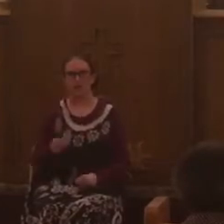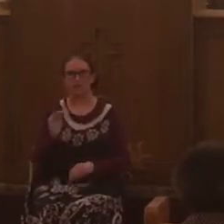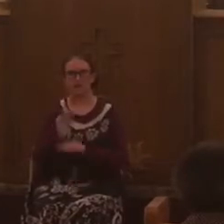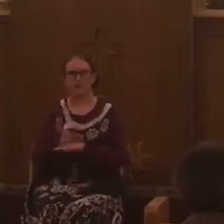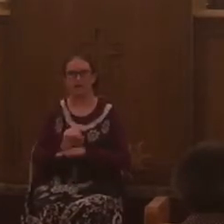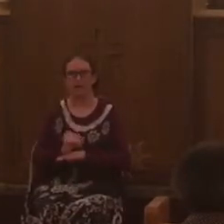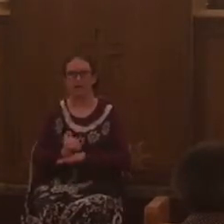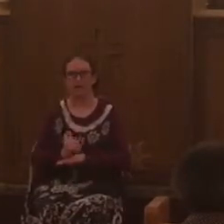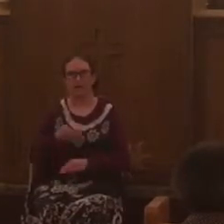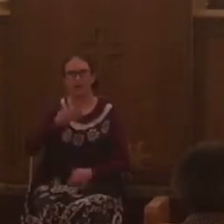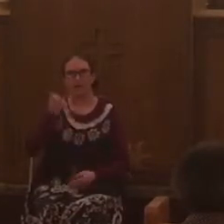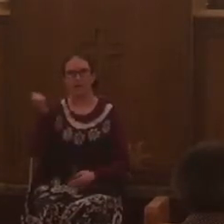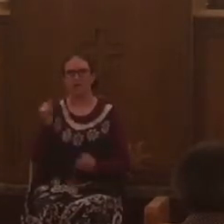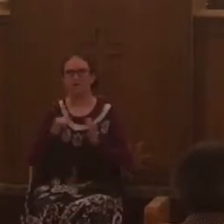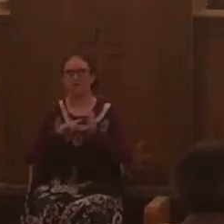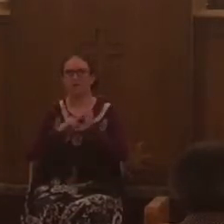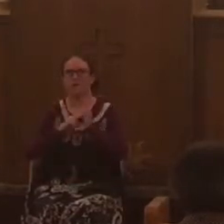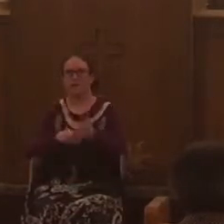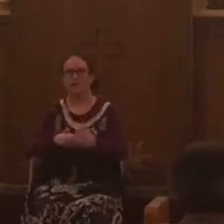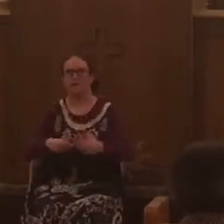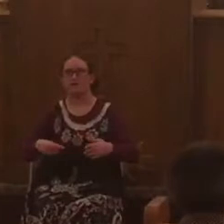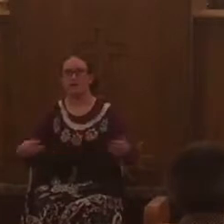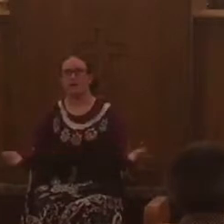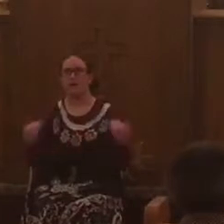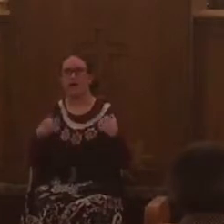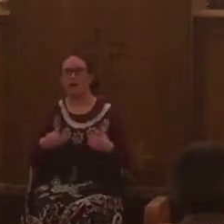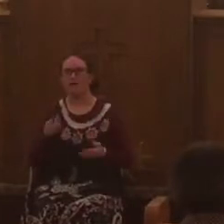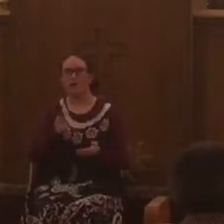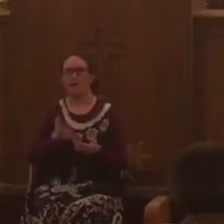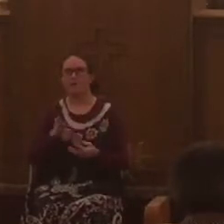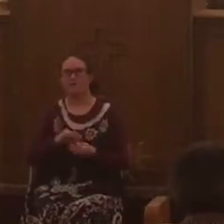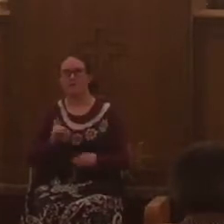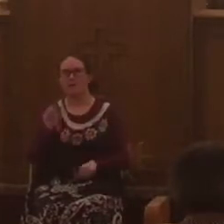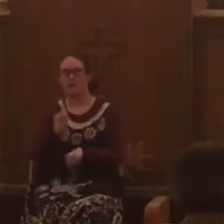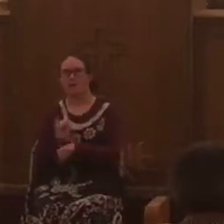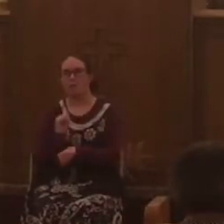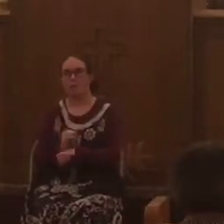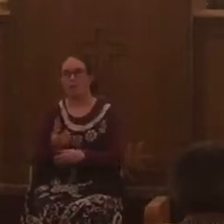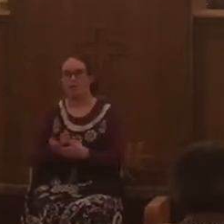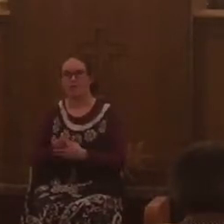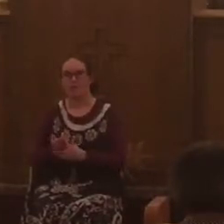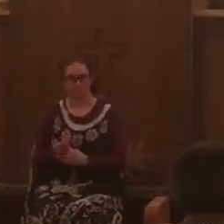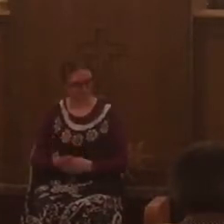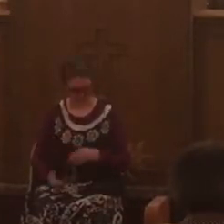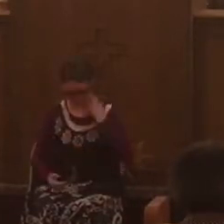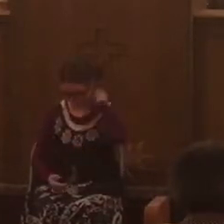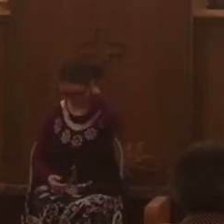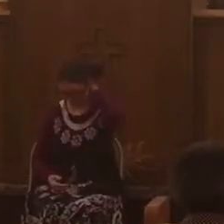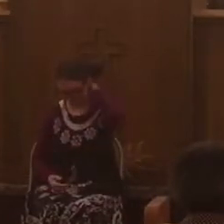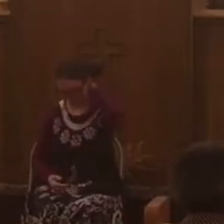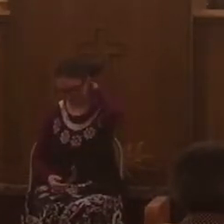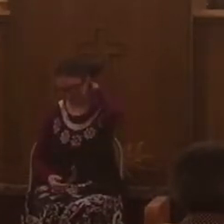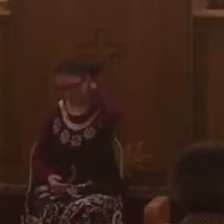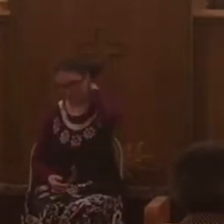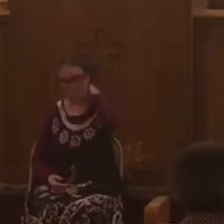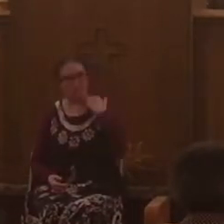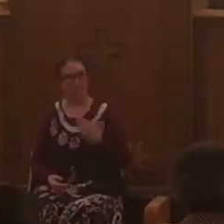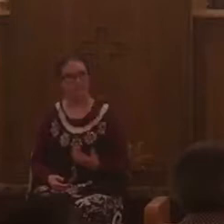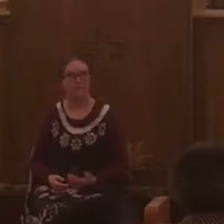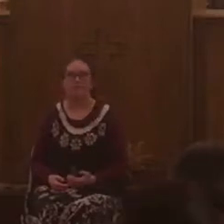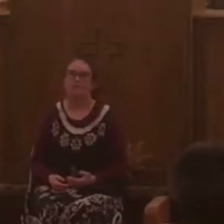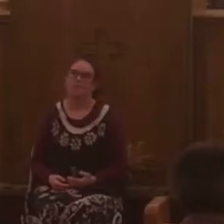scene. And when Philip steps in, amen, the Holy Ghost, which is the Spirit of God, is there with him. And it